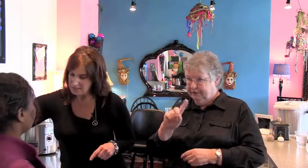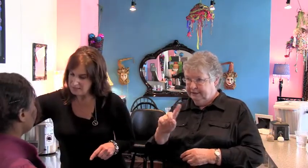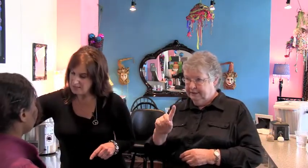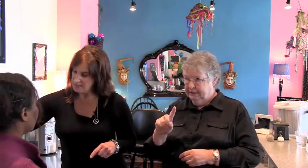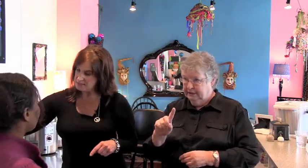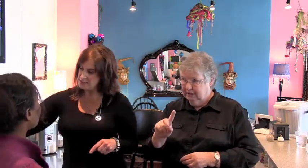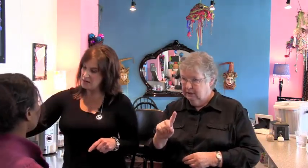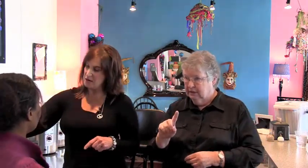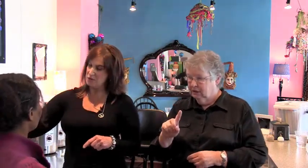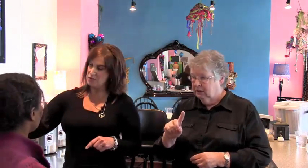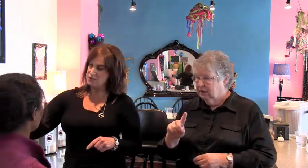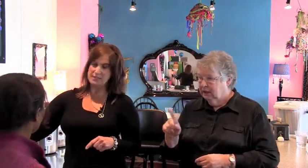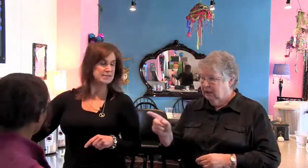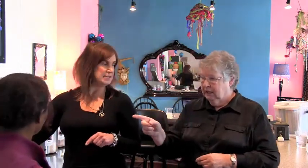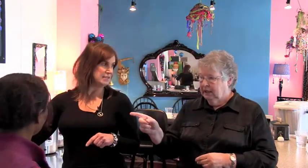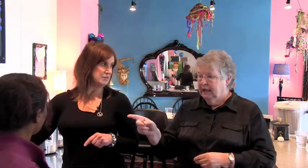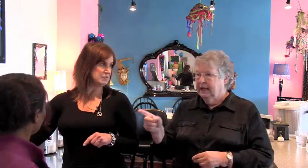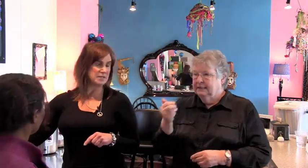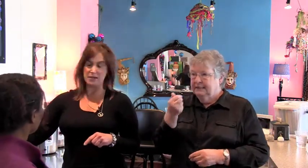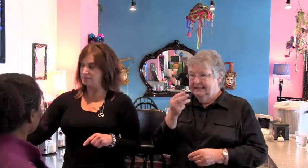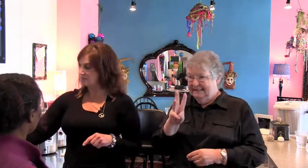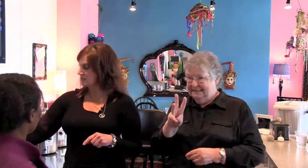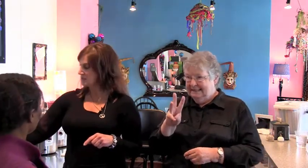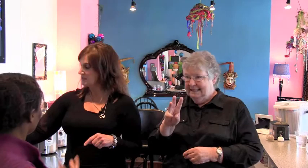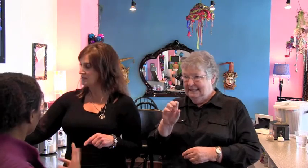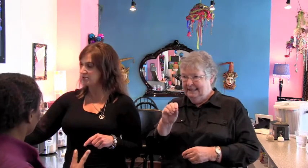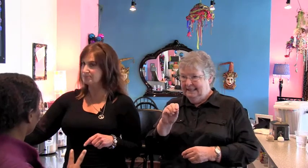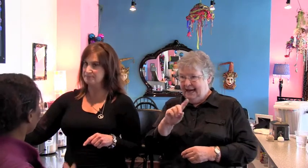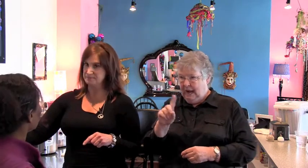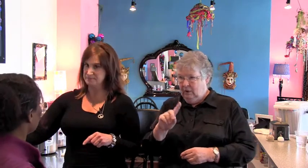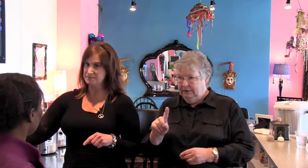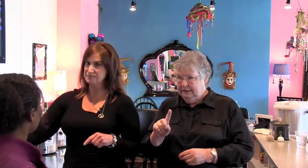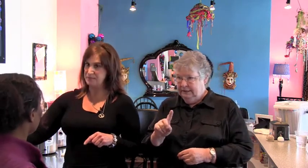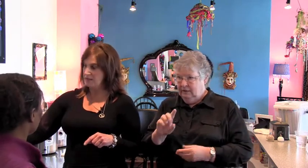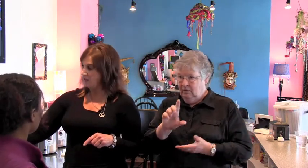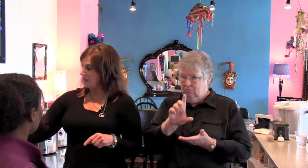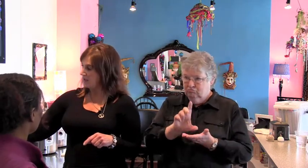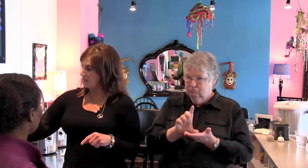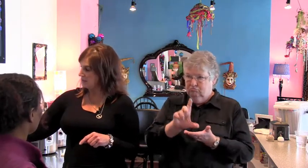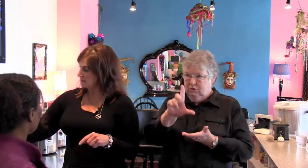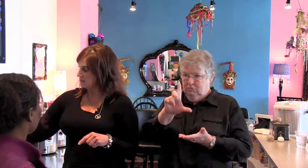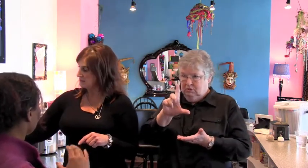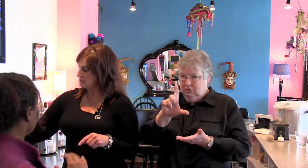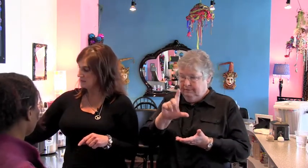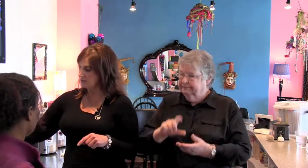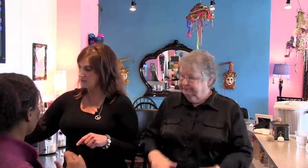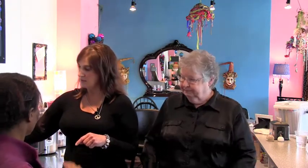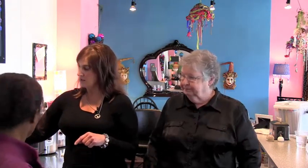and our 16-ounce cups.